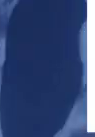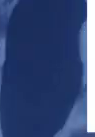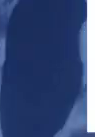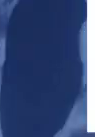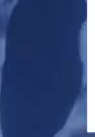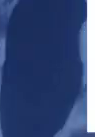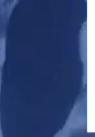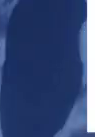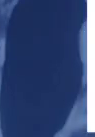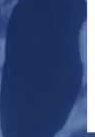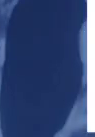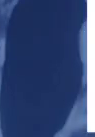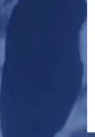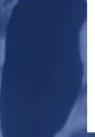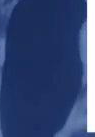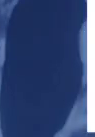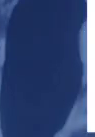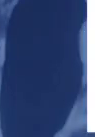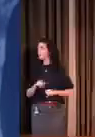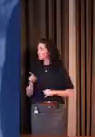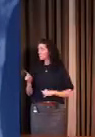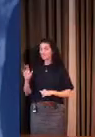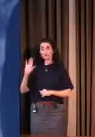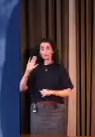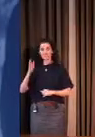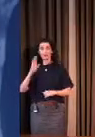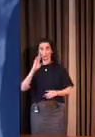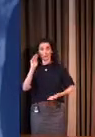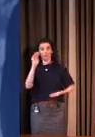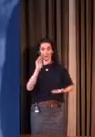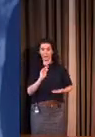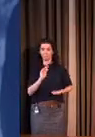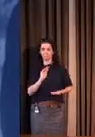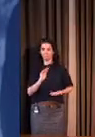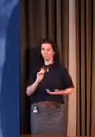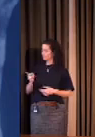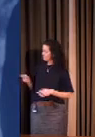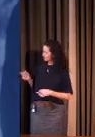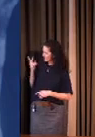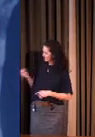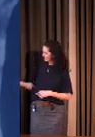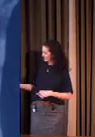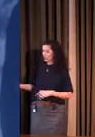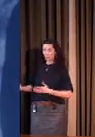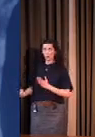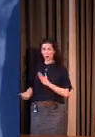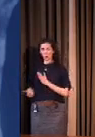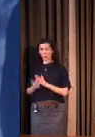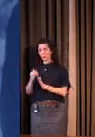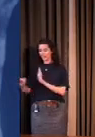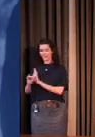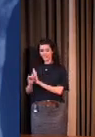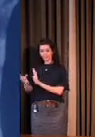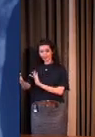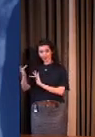and we've not yet seen any sign at all that it's slowing. If you look at this graph, this is new